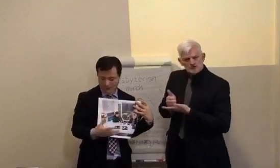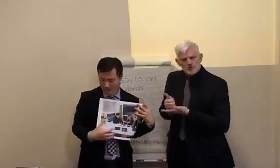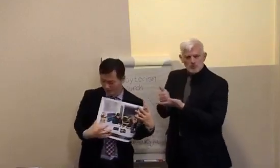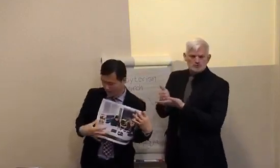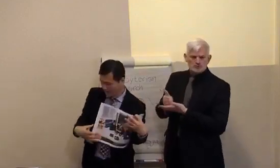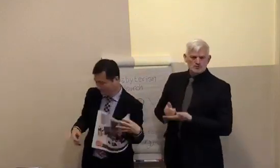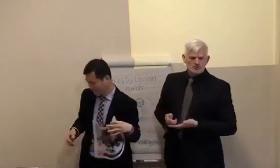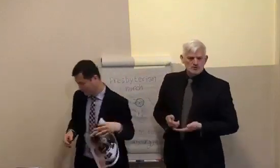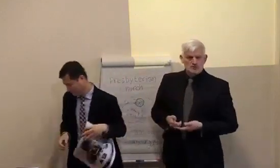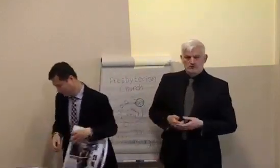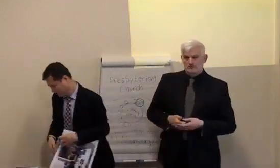saying.